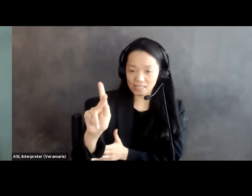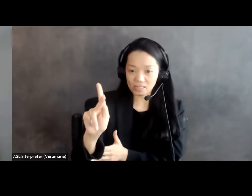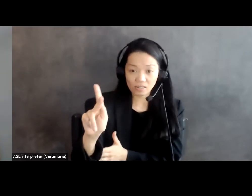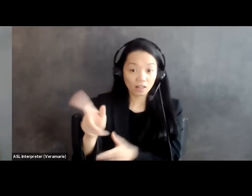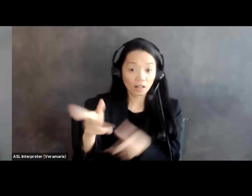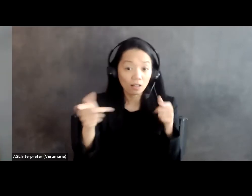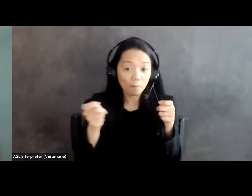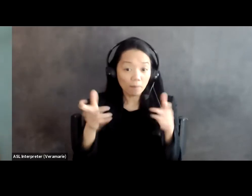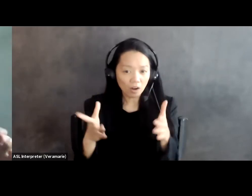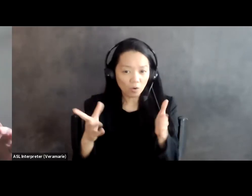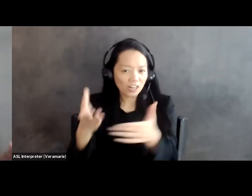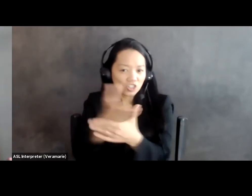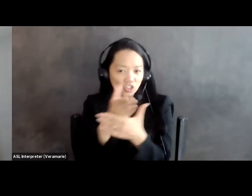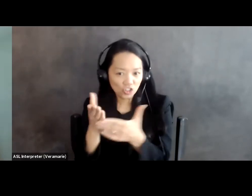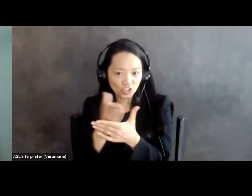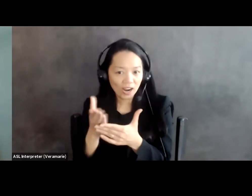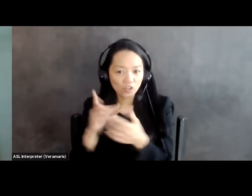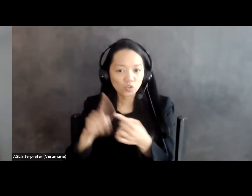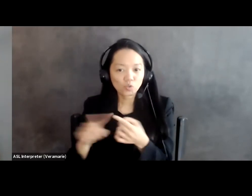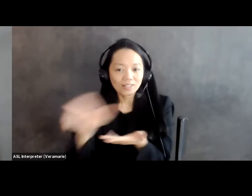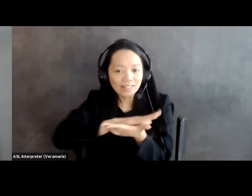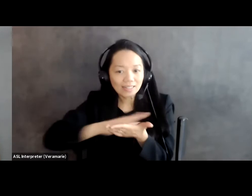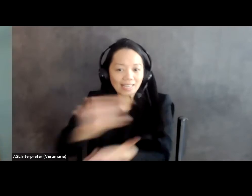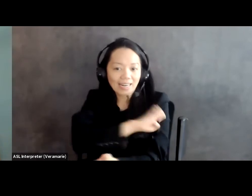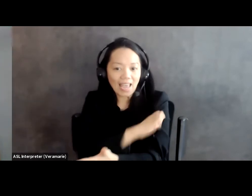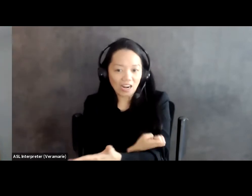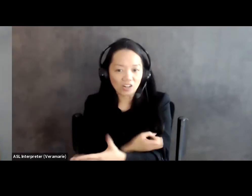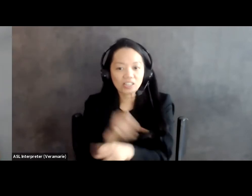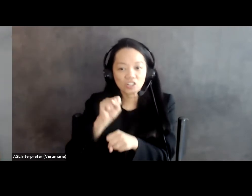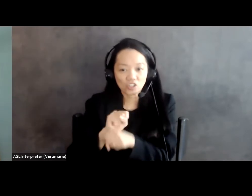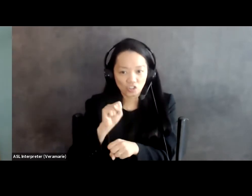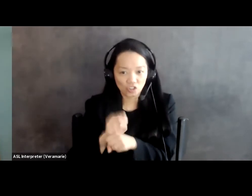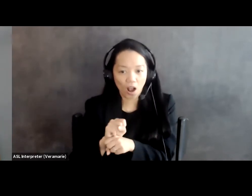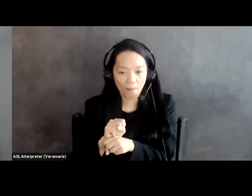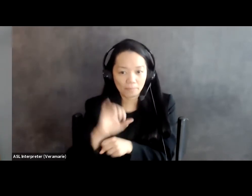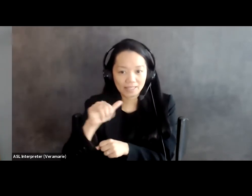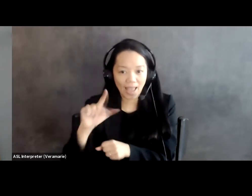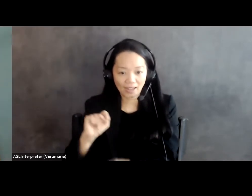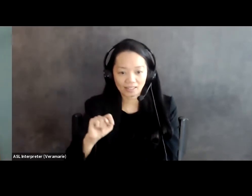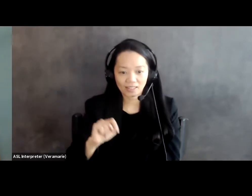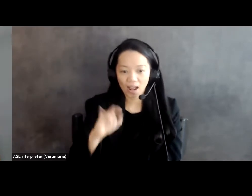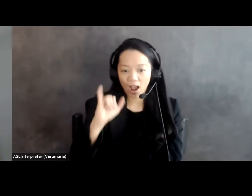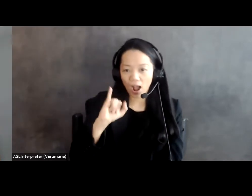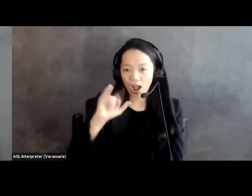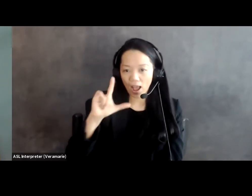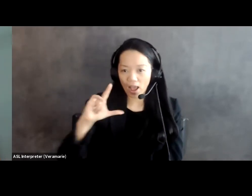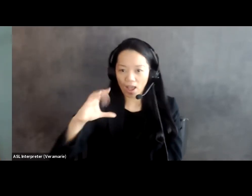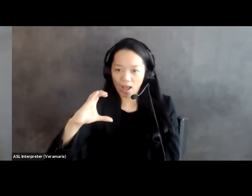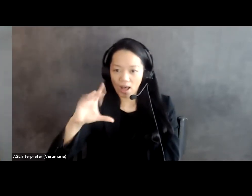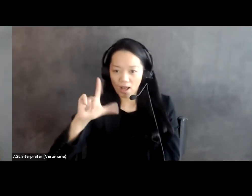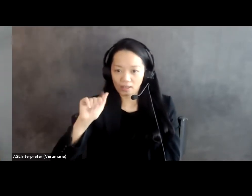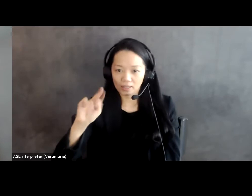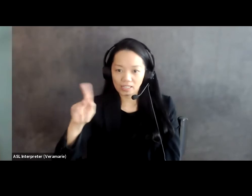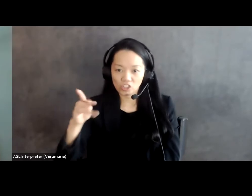with everyone to the Clean Energy Jobs Act at ilcleanjobs.org. We're always looking